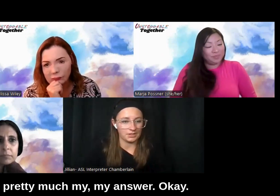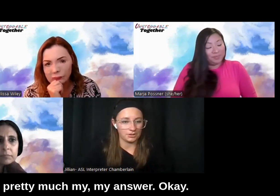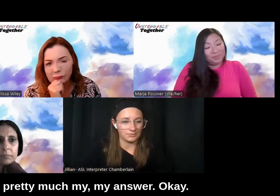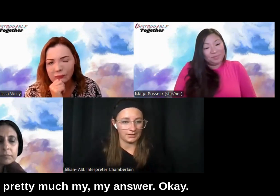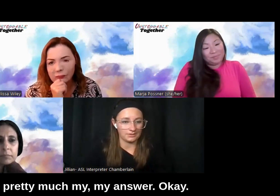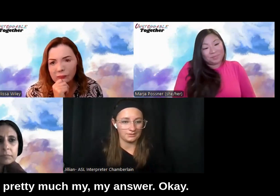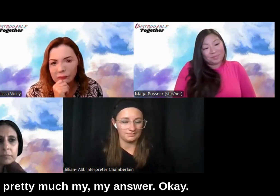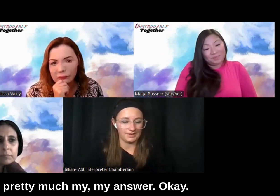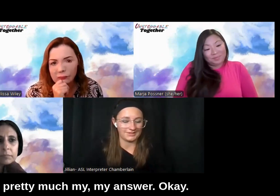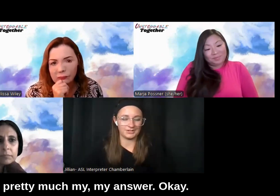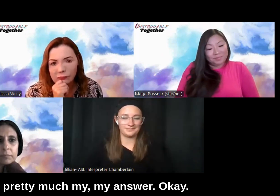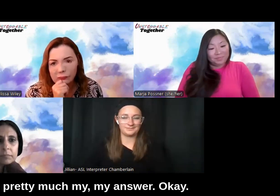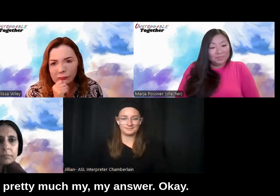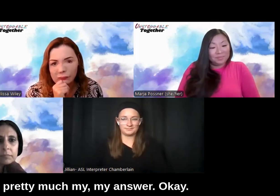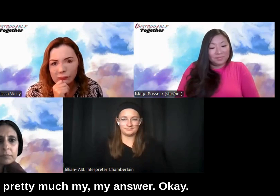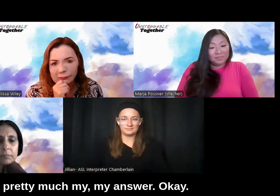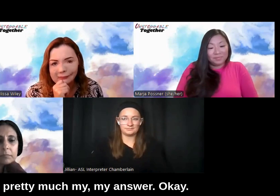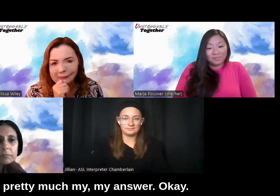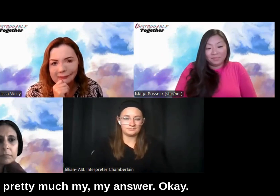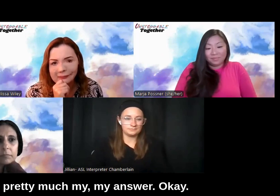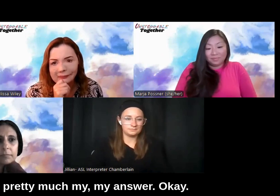So yeah, that's pretty much my answer.